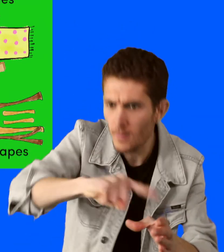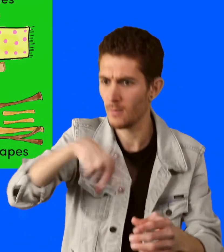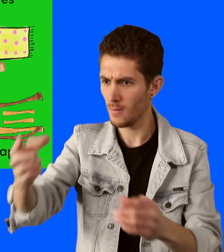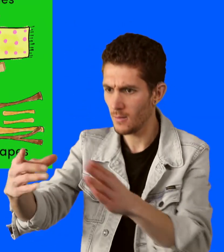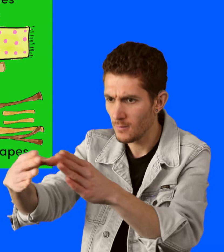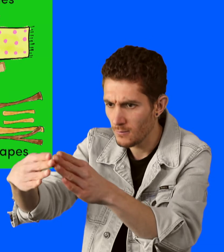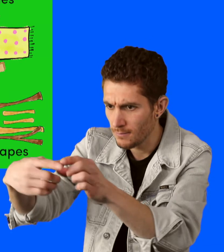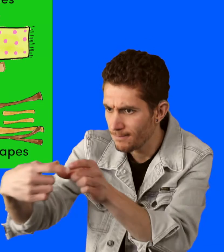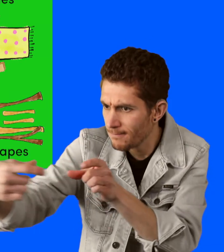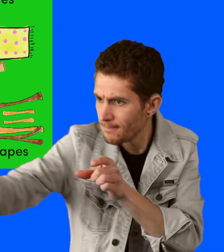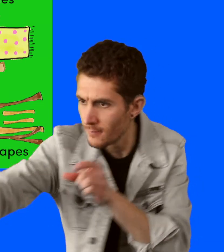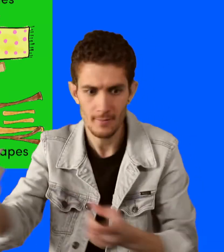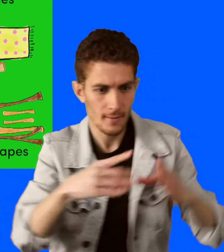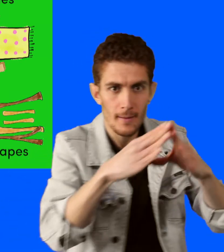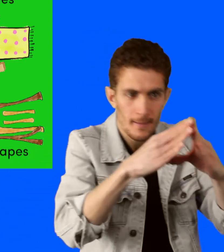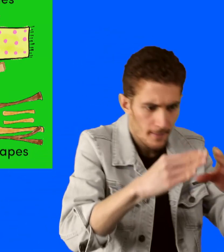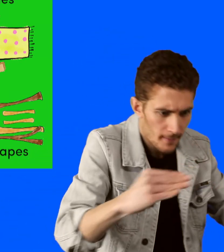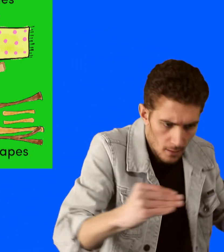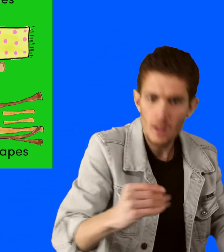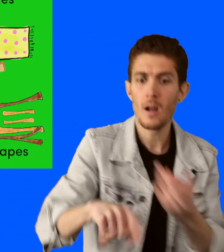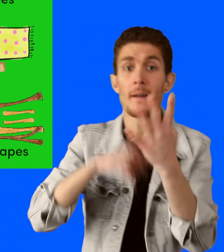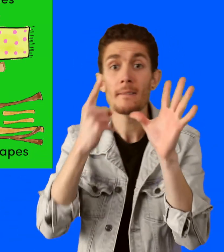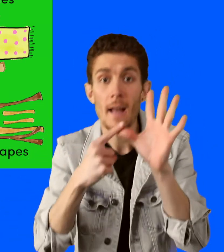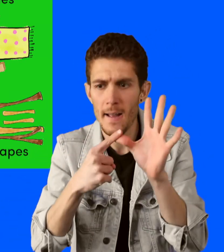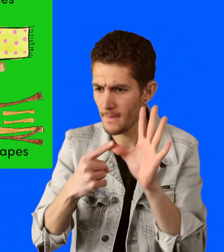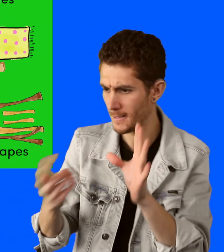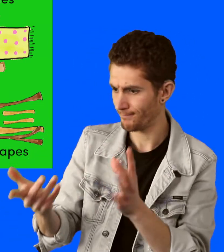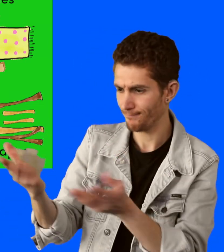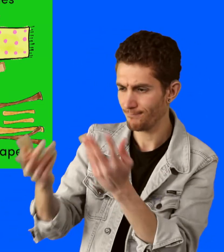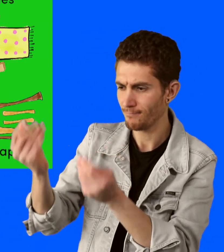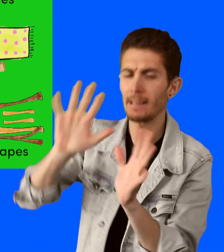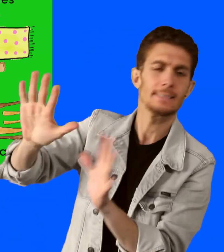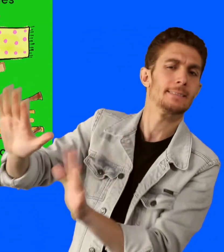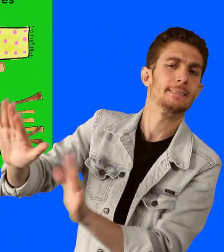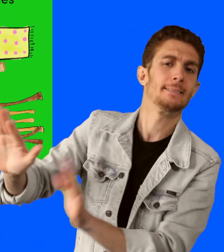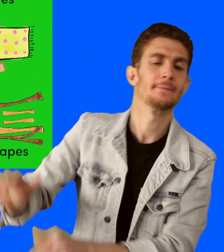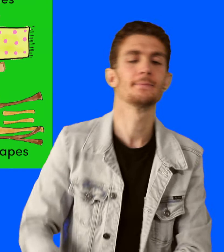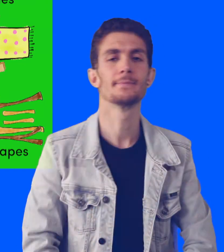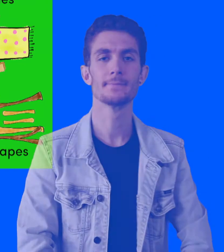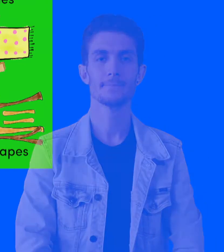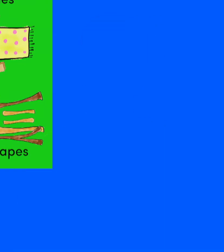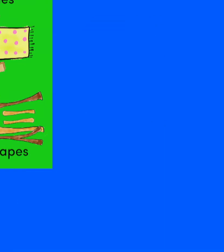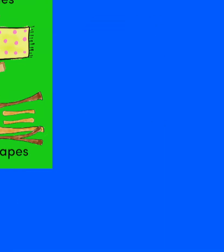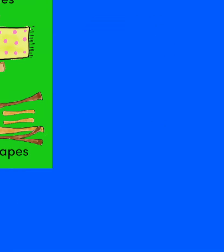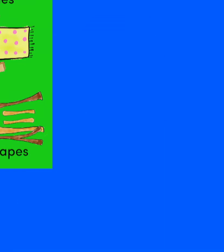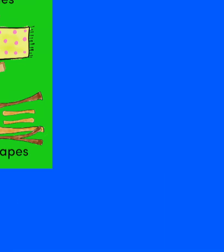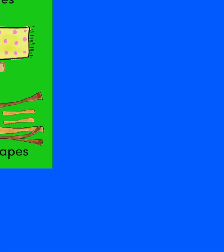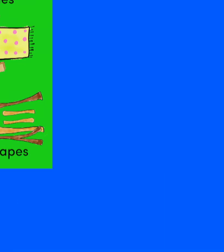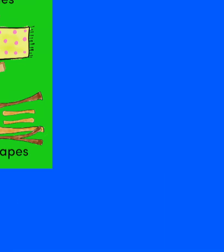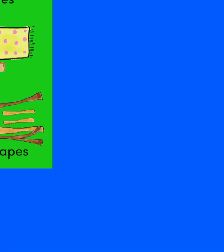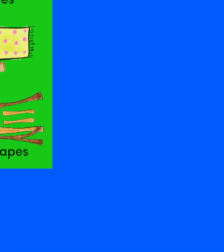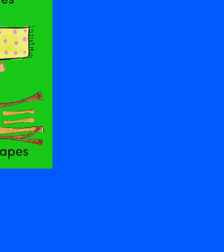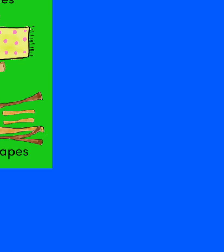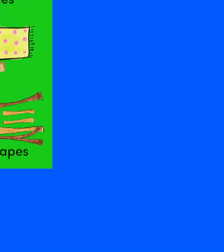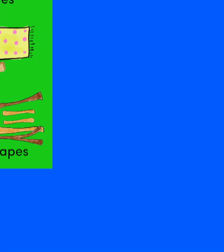for circles a pile of rectangles a triangle pile and another pile with all the things that don't fit anywhere